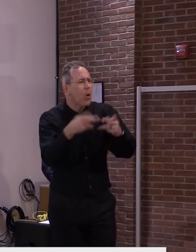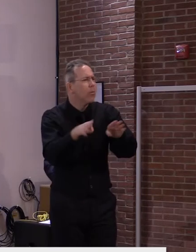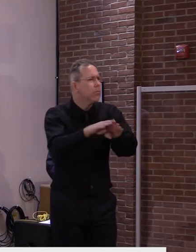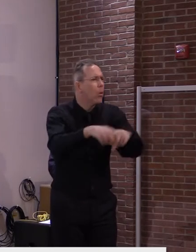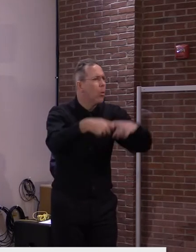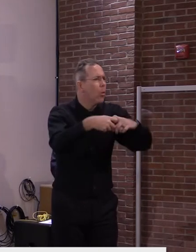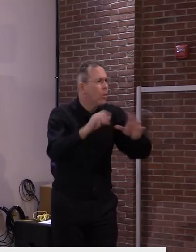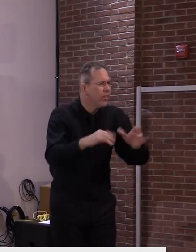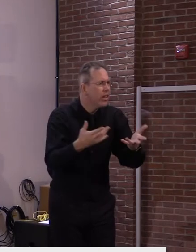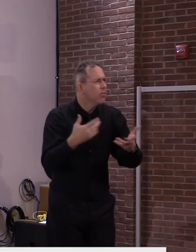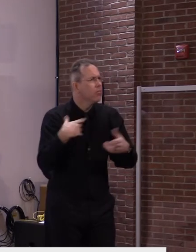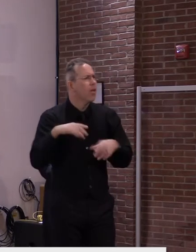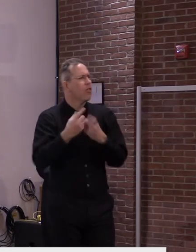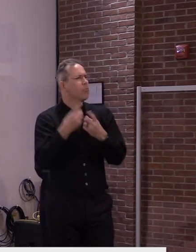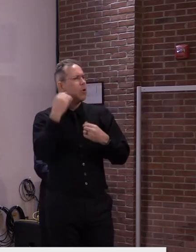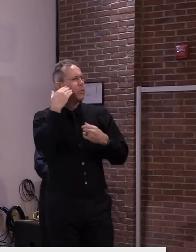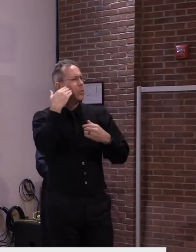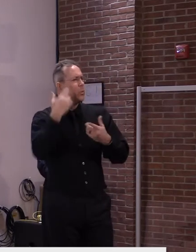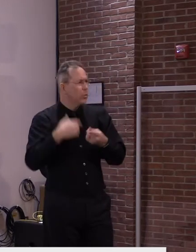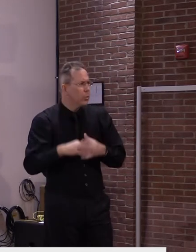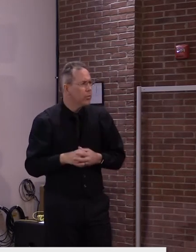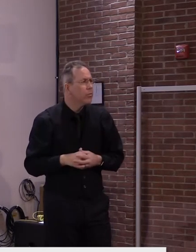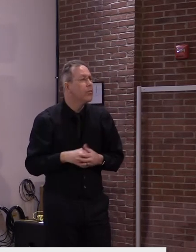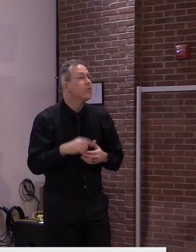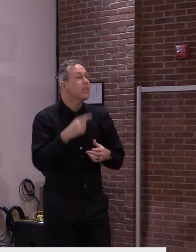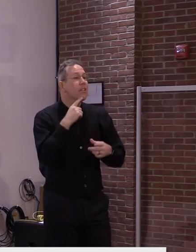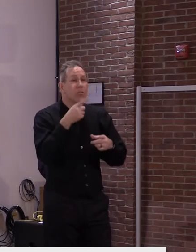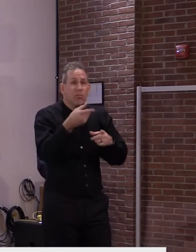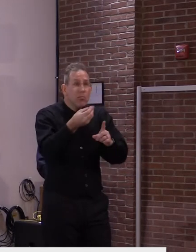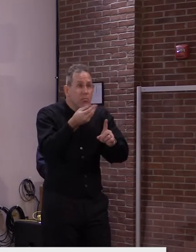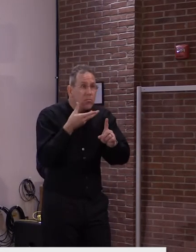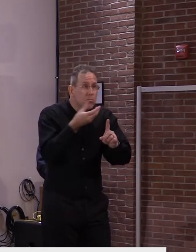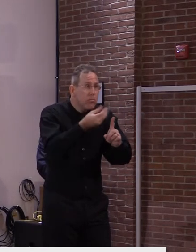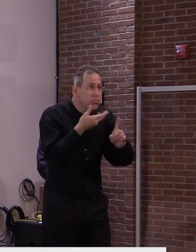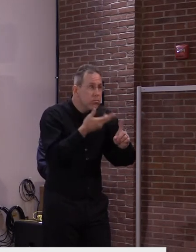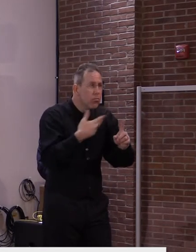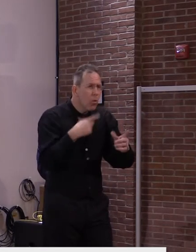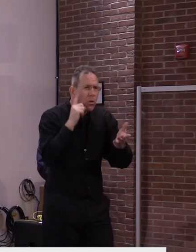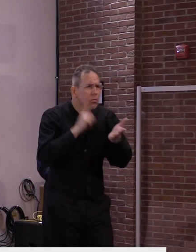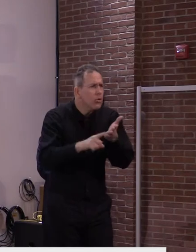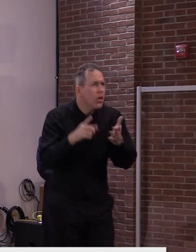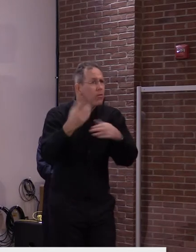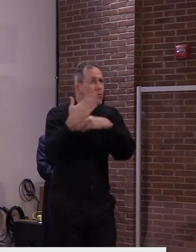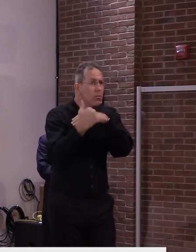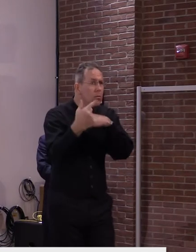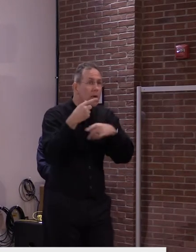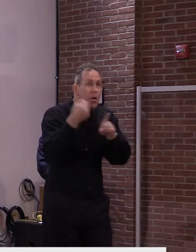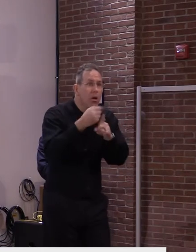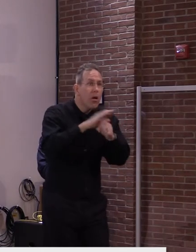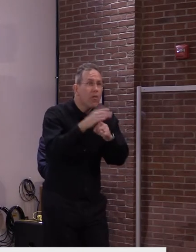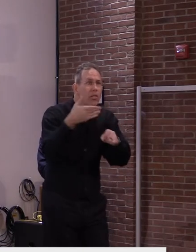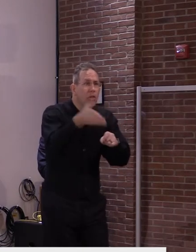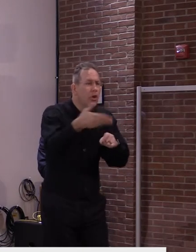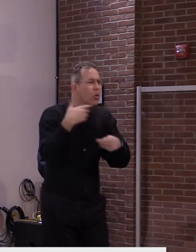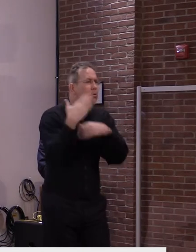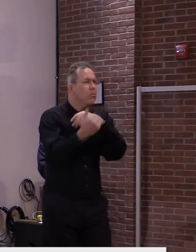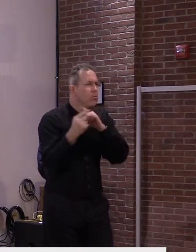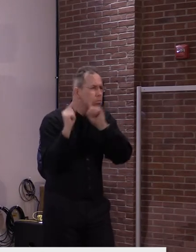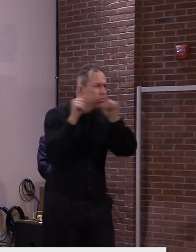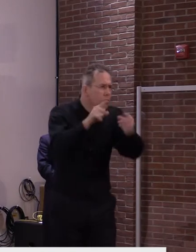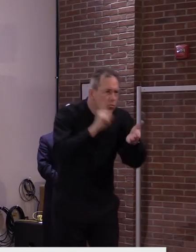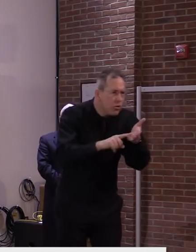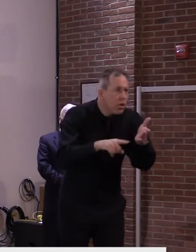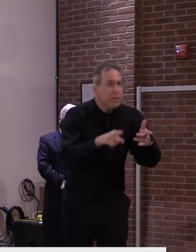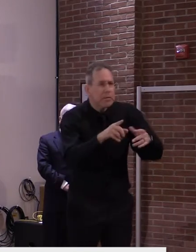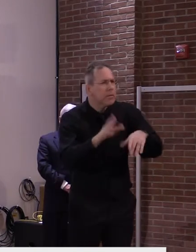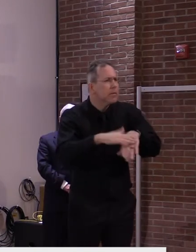the contact tracing has been done. And if the facility needed to be closed, it was closed. If it was a school and a classroom